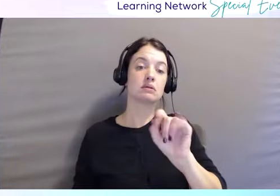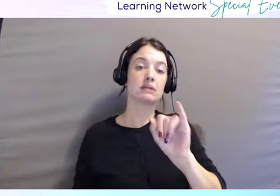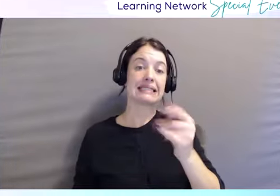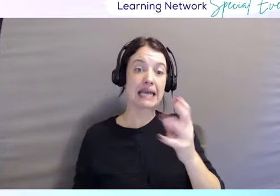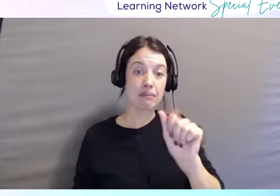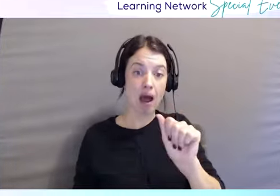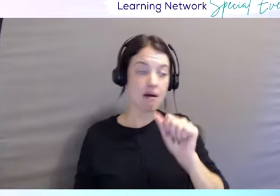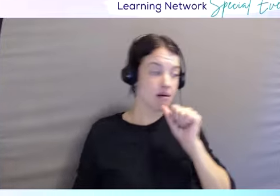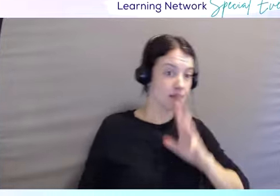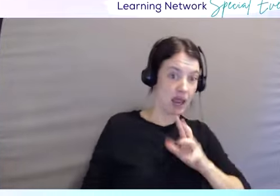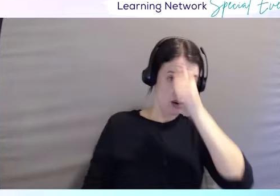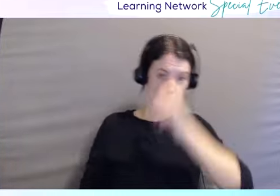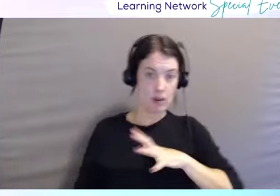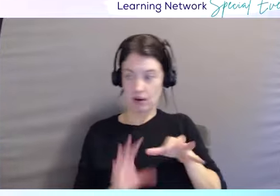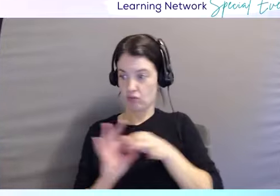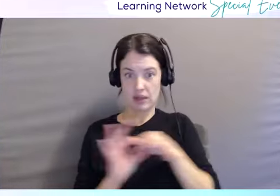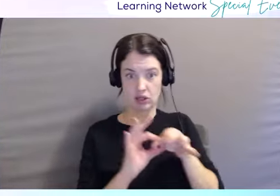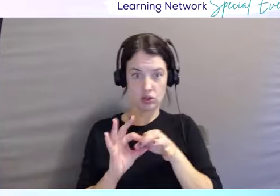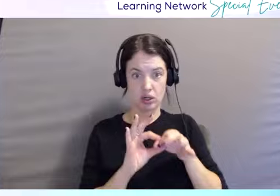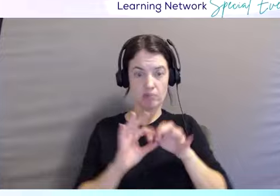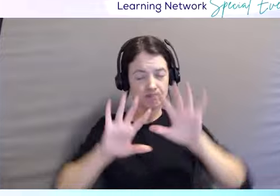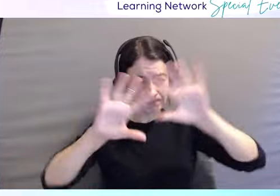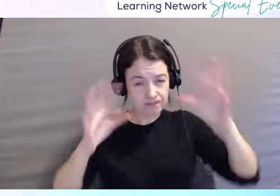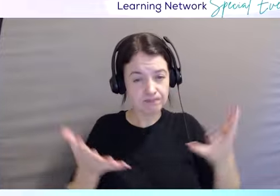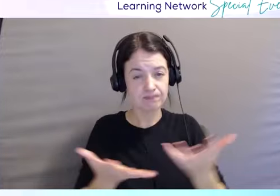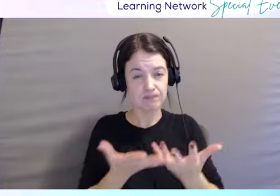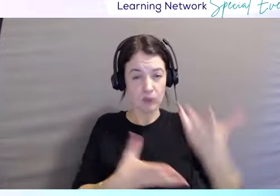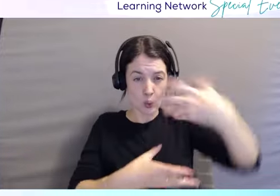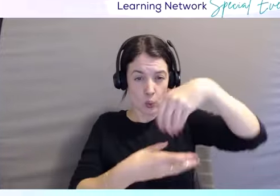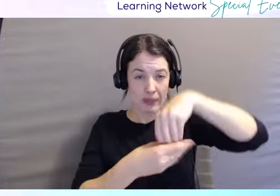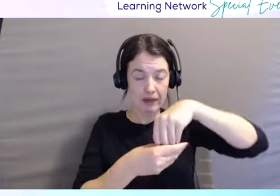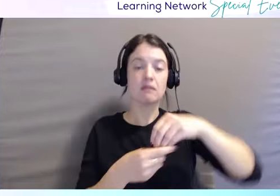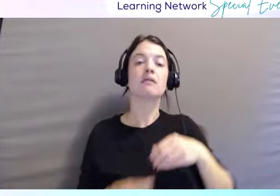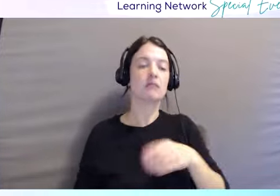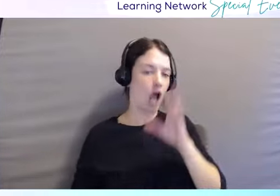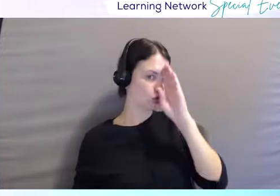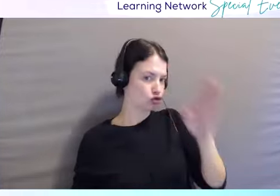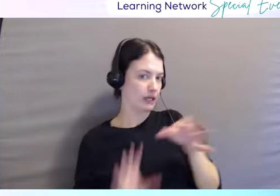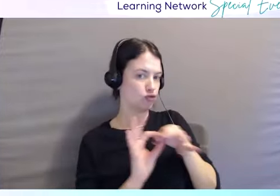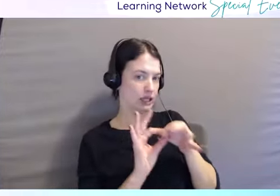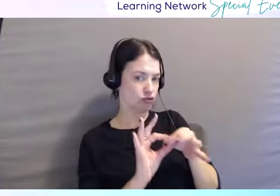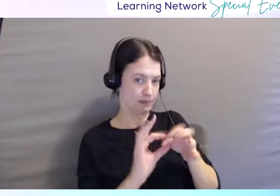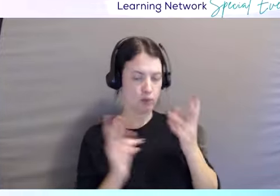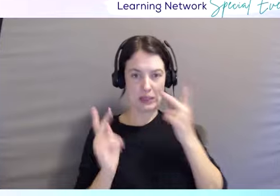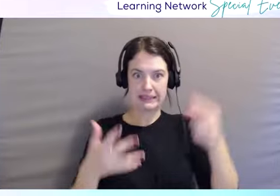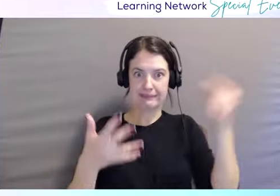together around a romantic or a heterosexual romantic relationship. So I encourage you to read up